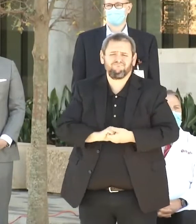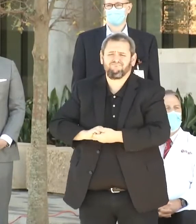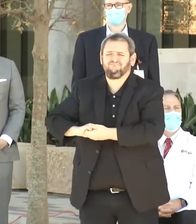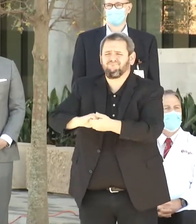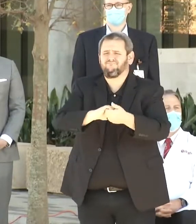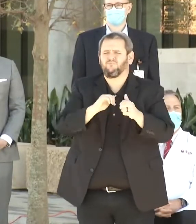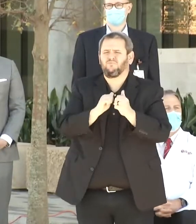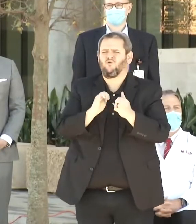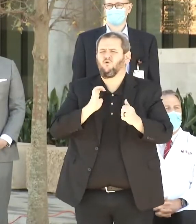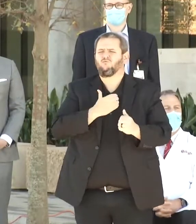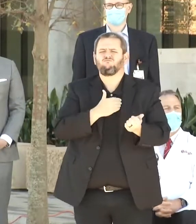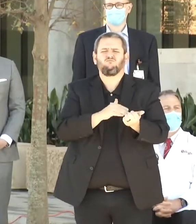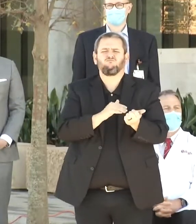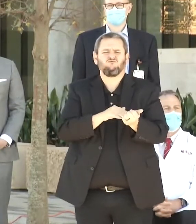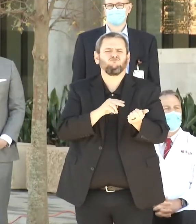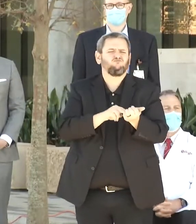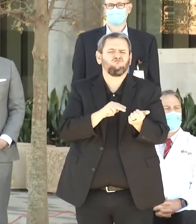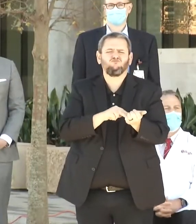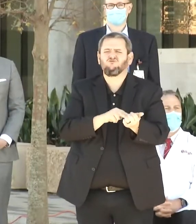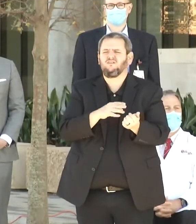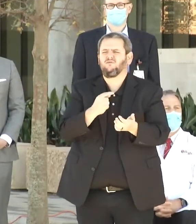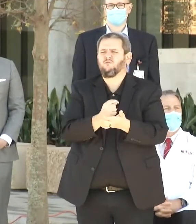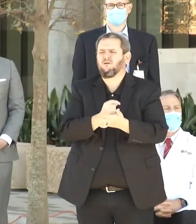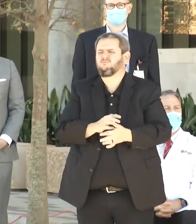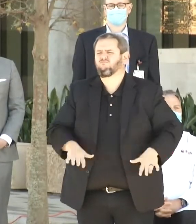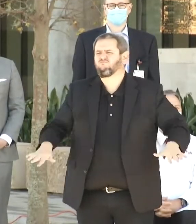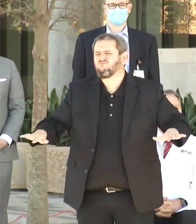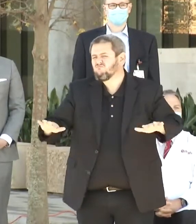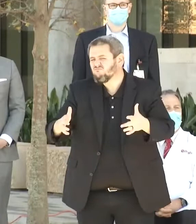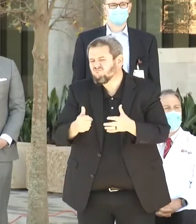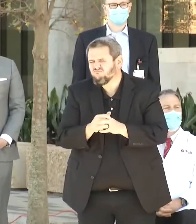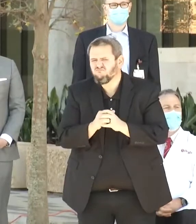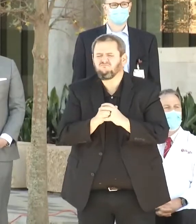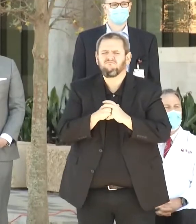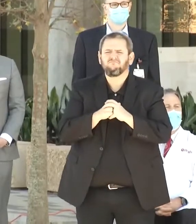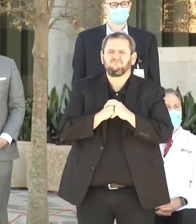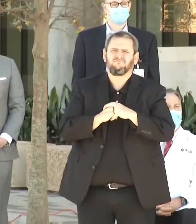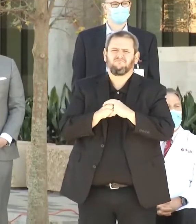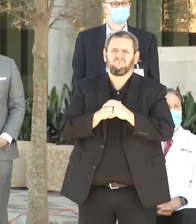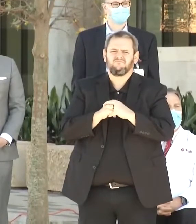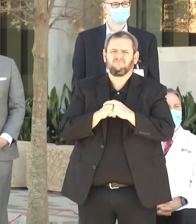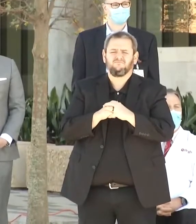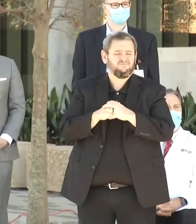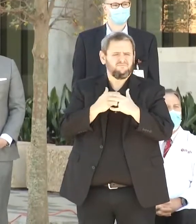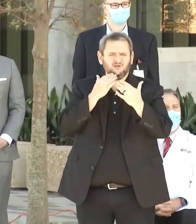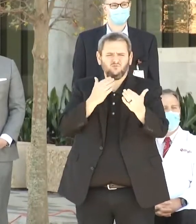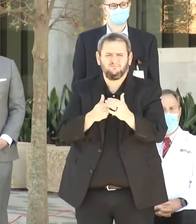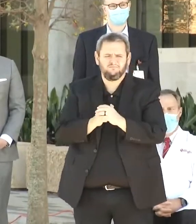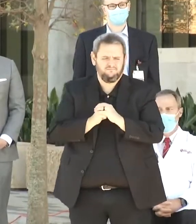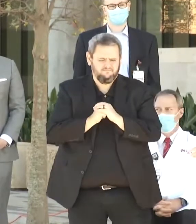and providing the best care to Oklahomans. Thank you.